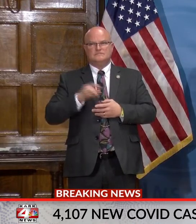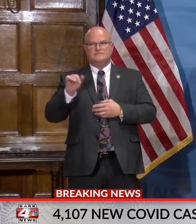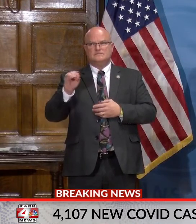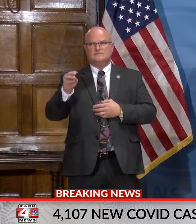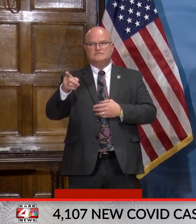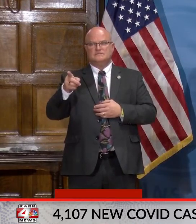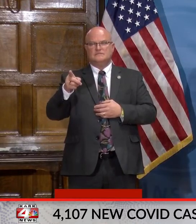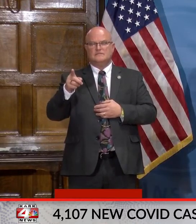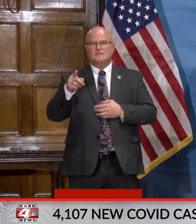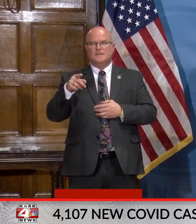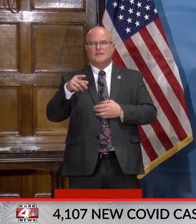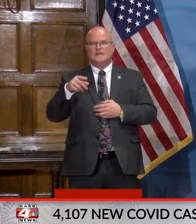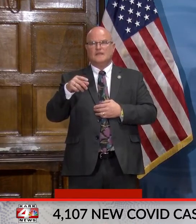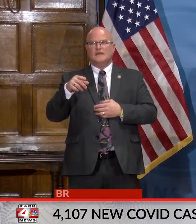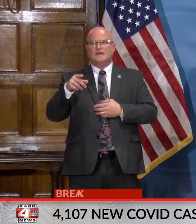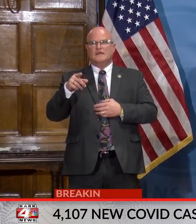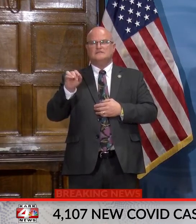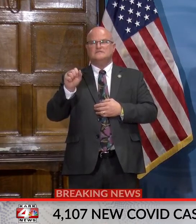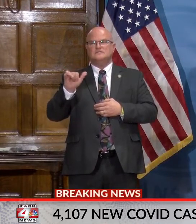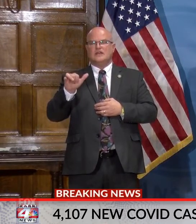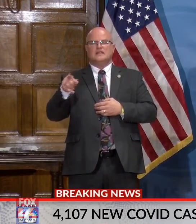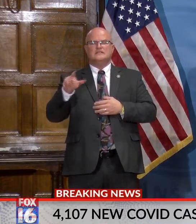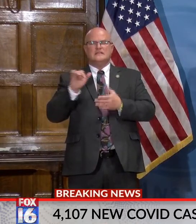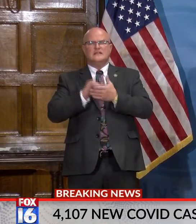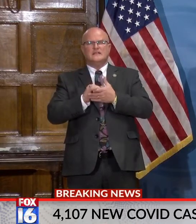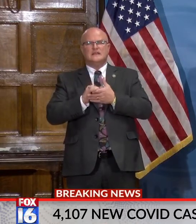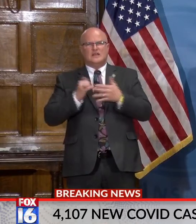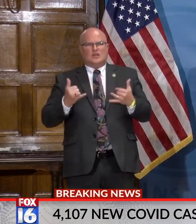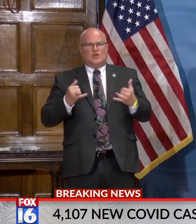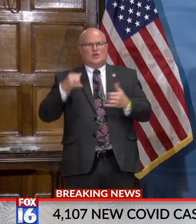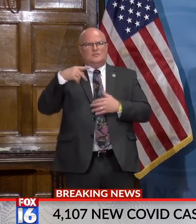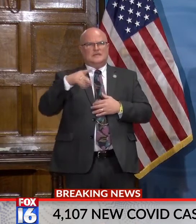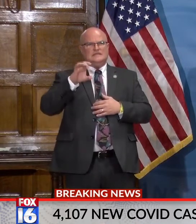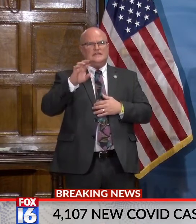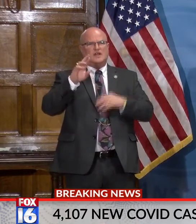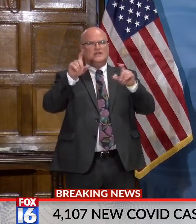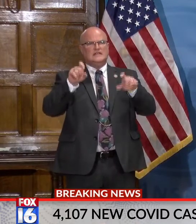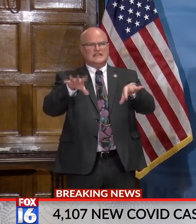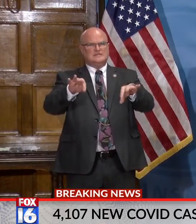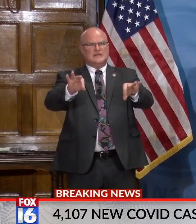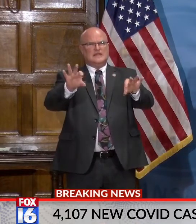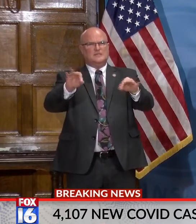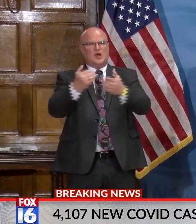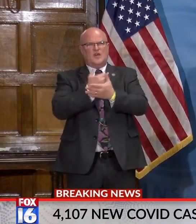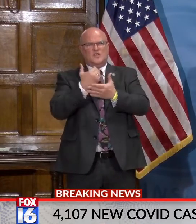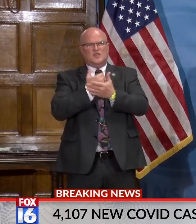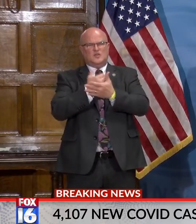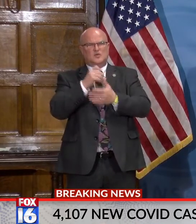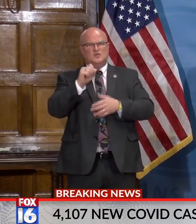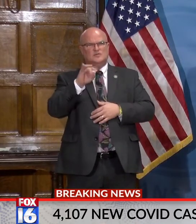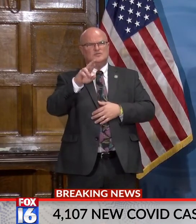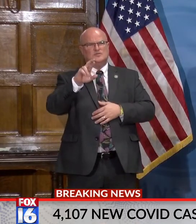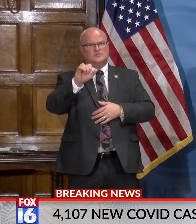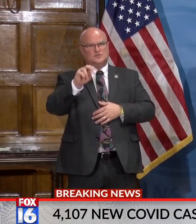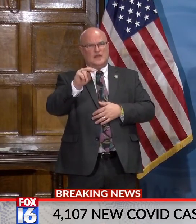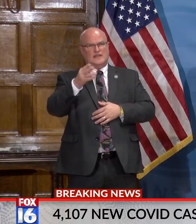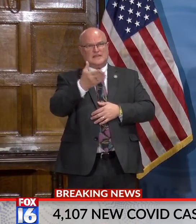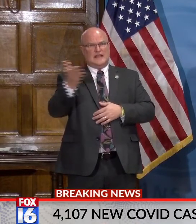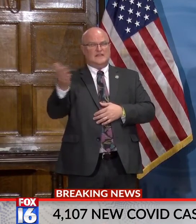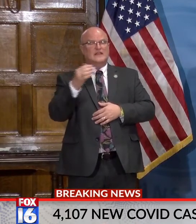Jay? Testing questions. Does the current PCR test pick up on sort of the newer strain that's out